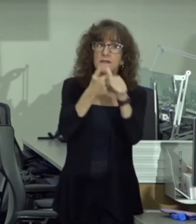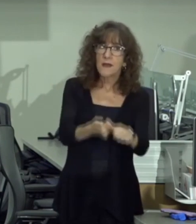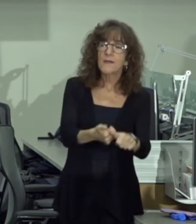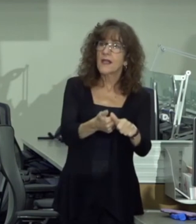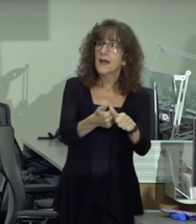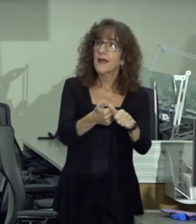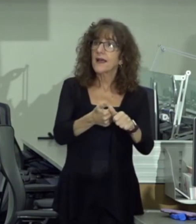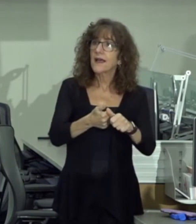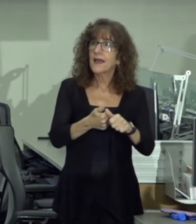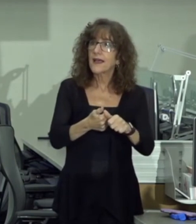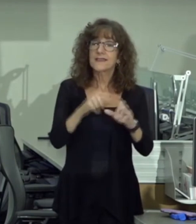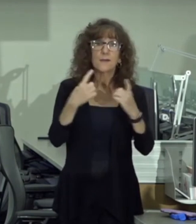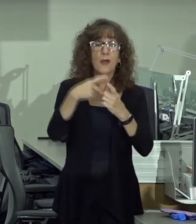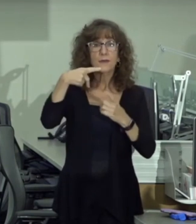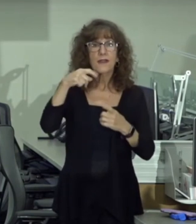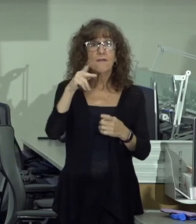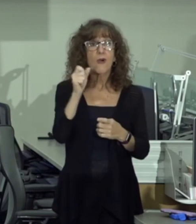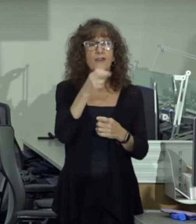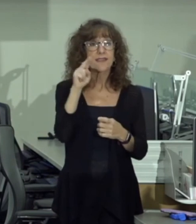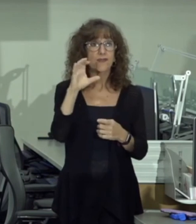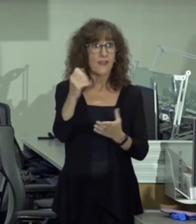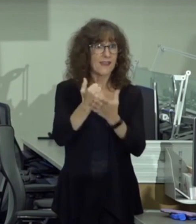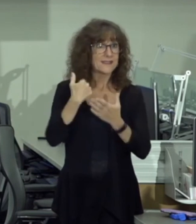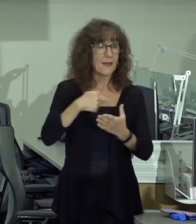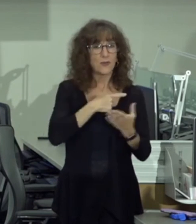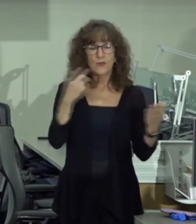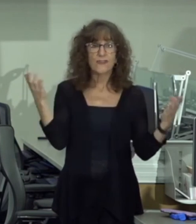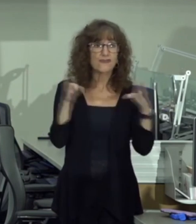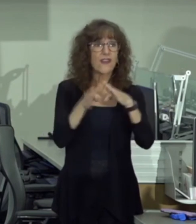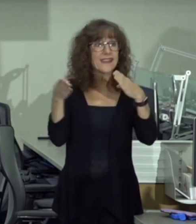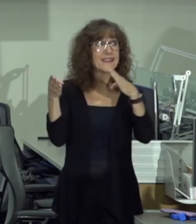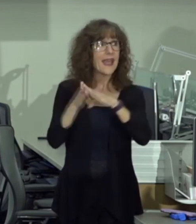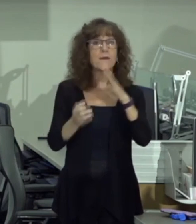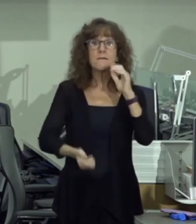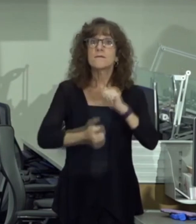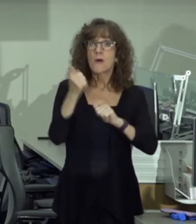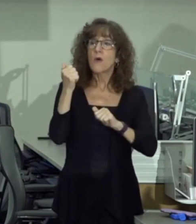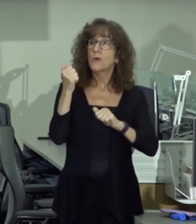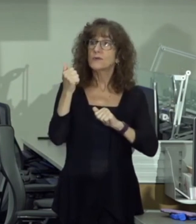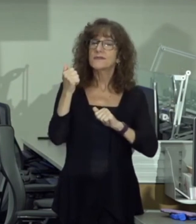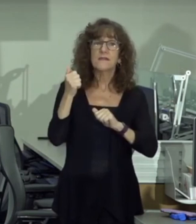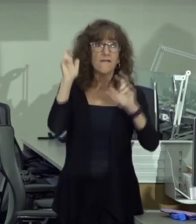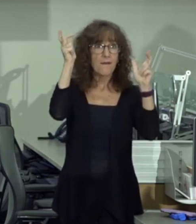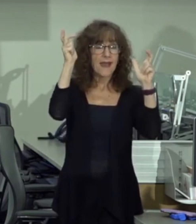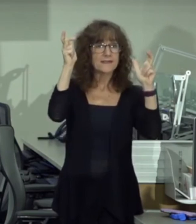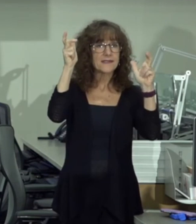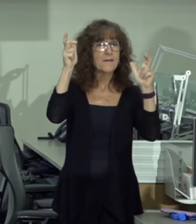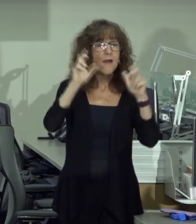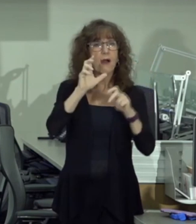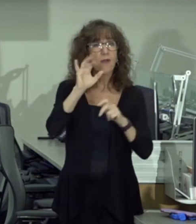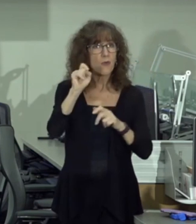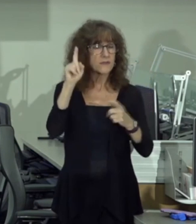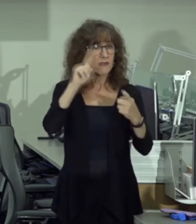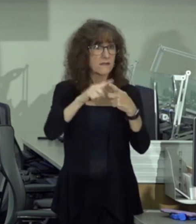The Department of Parks and Recreation has helped us in terms of shutting down most of those courts and such until it's safe